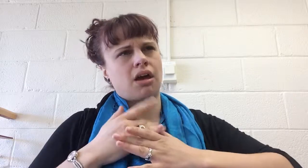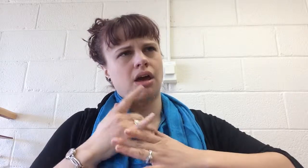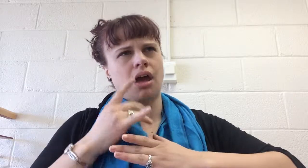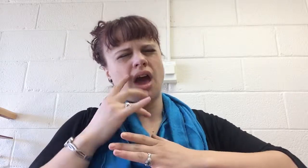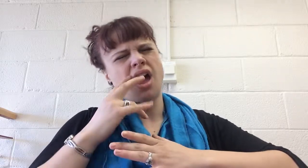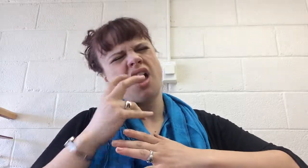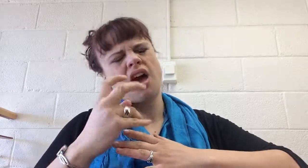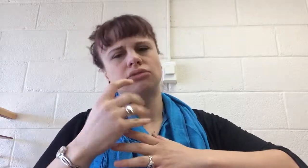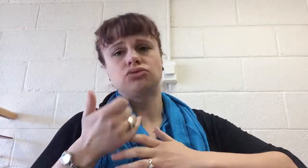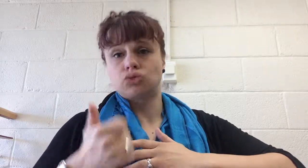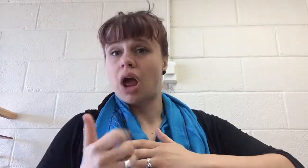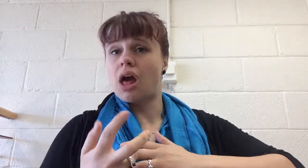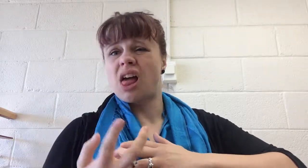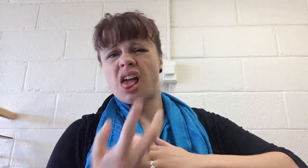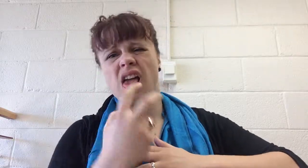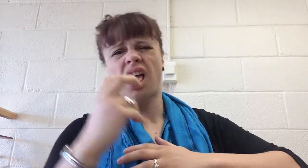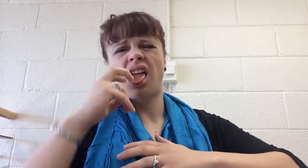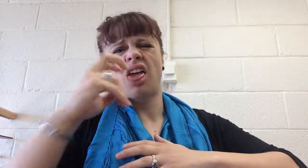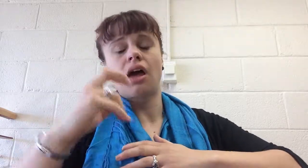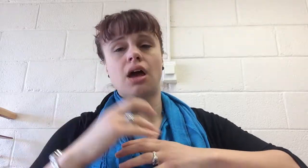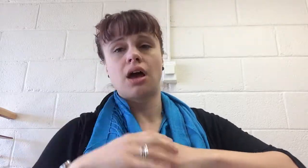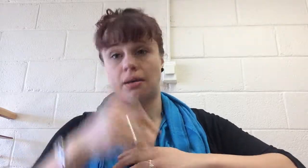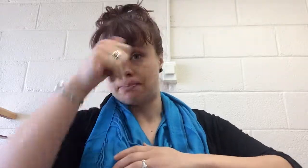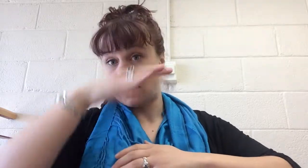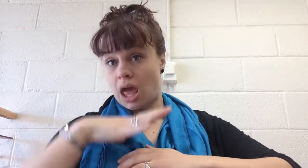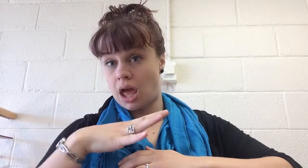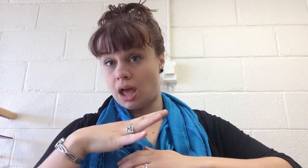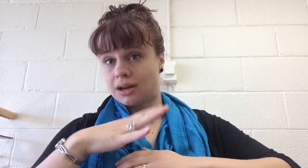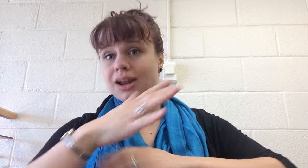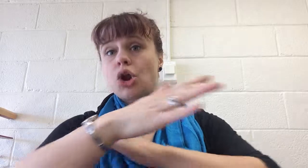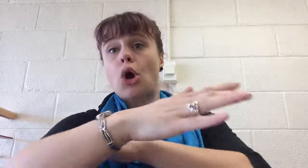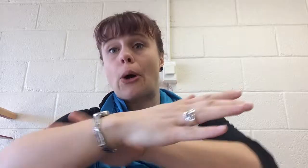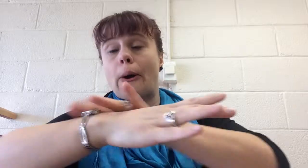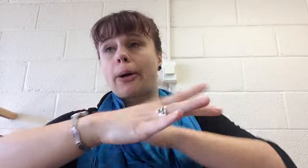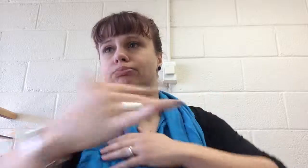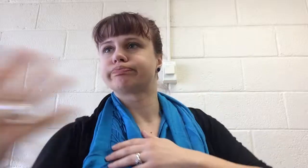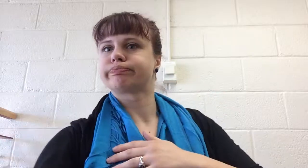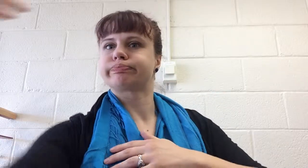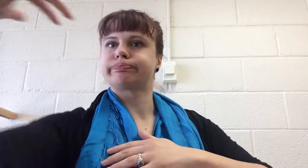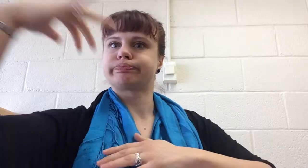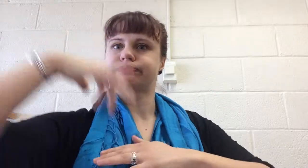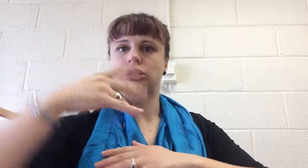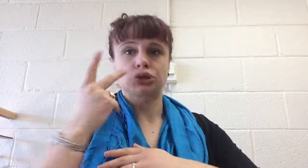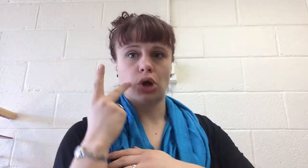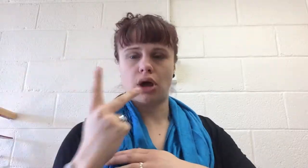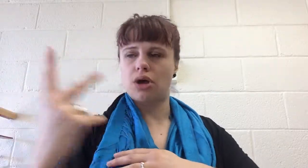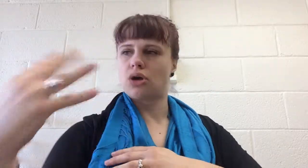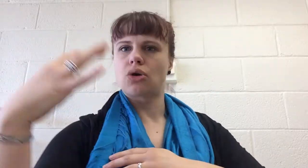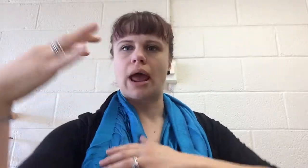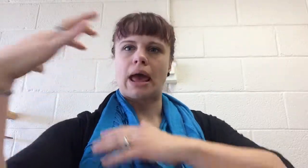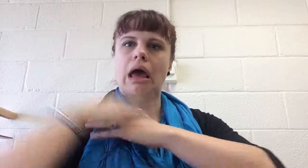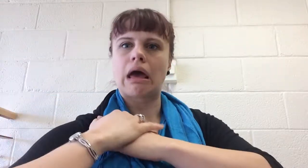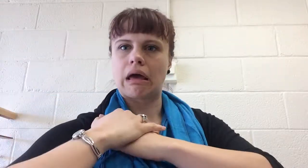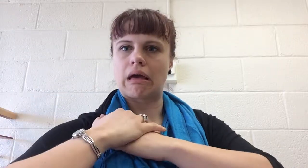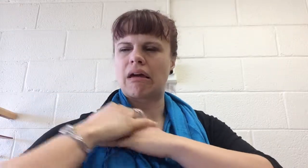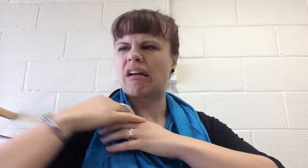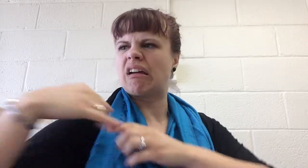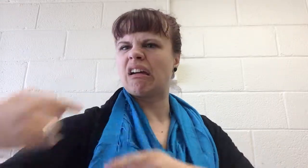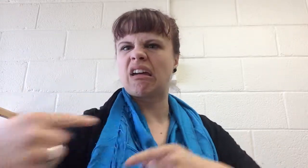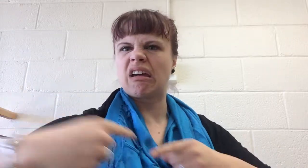but it looked like the arm of this nurse standing right before me. He grabbed my hand. We started wrestling. The more I